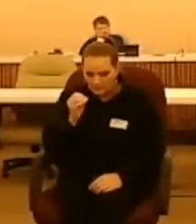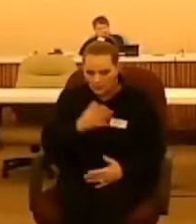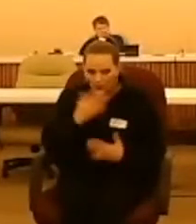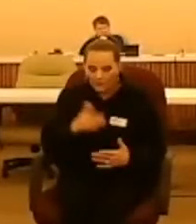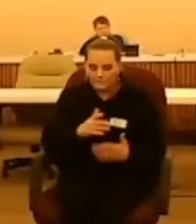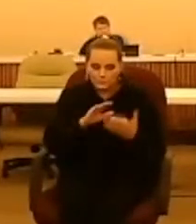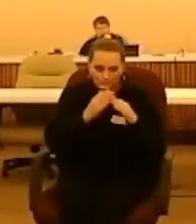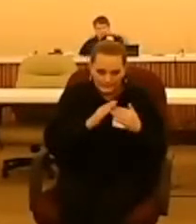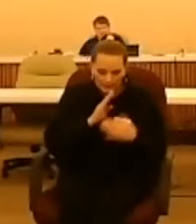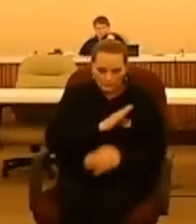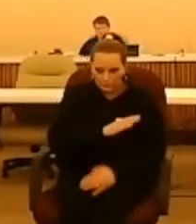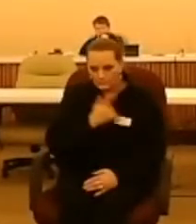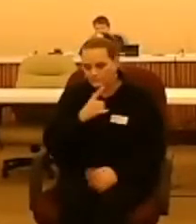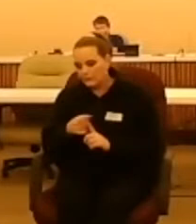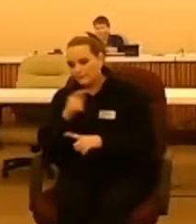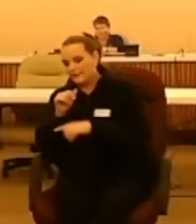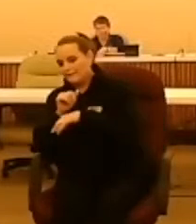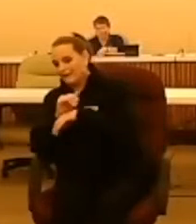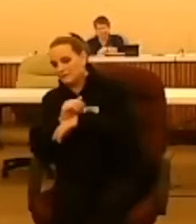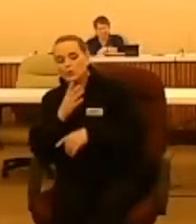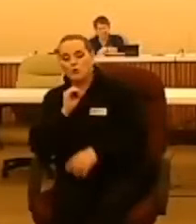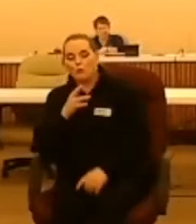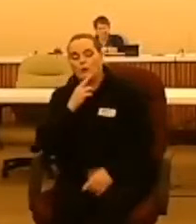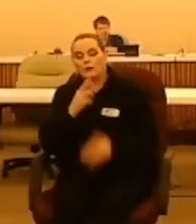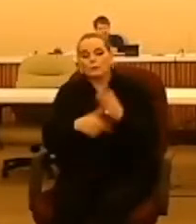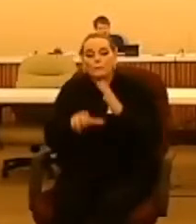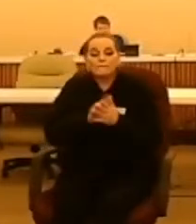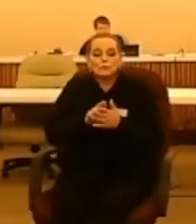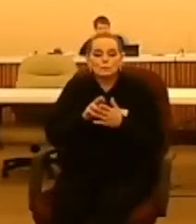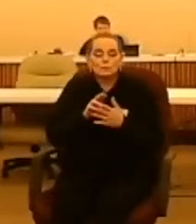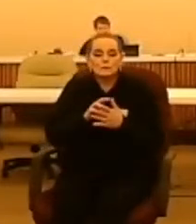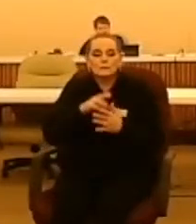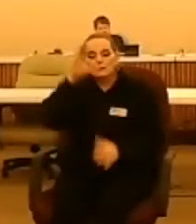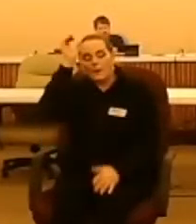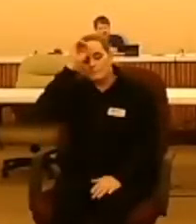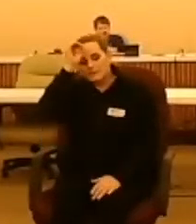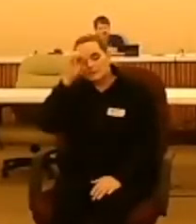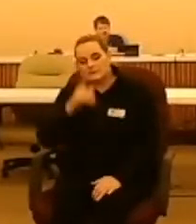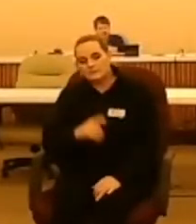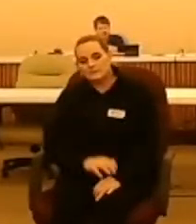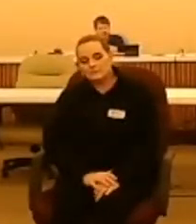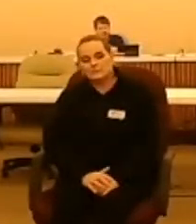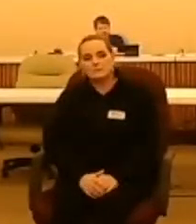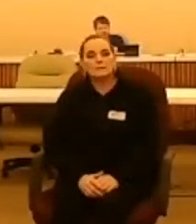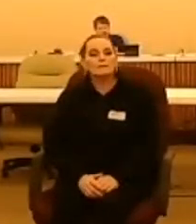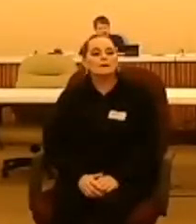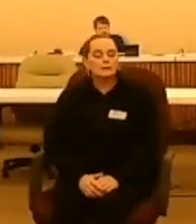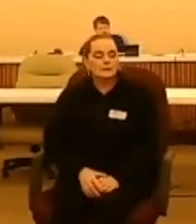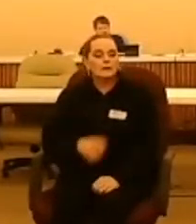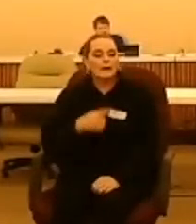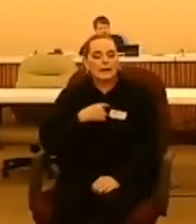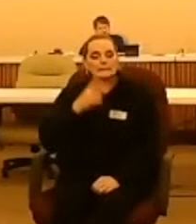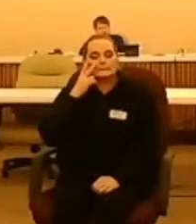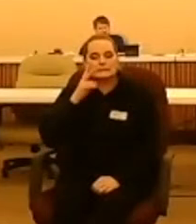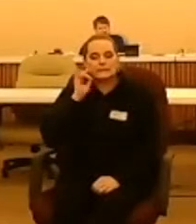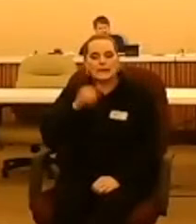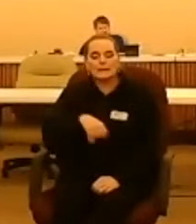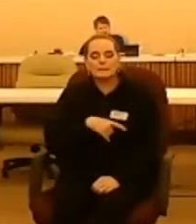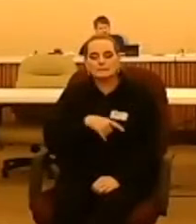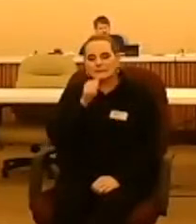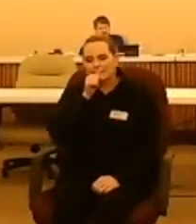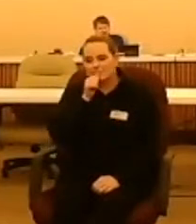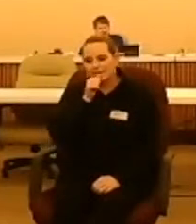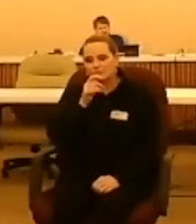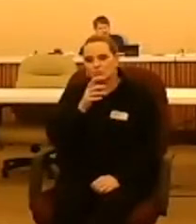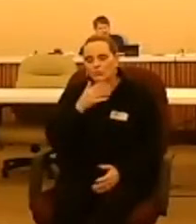the advisory opinion or even the review opinion, that I see as confidential,